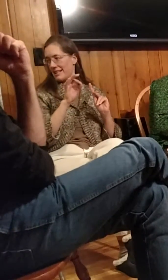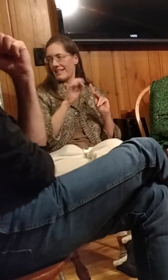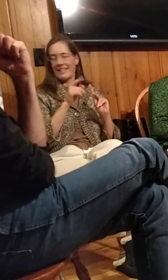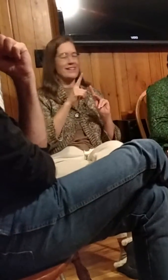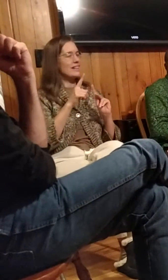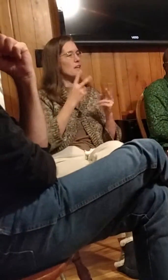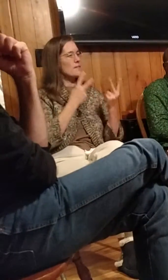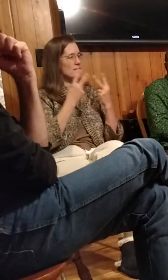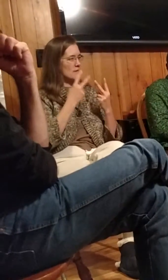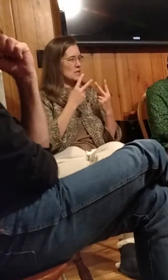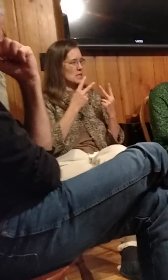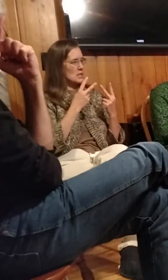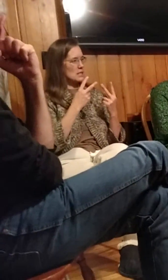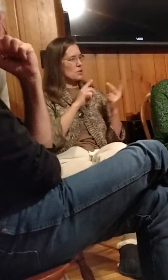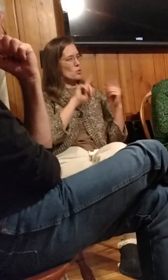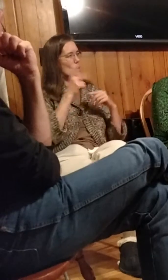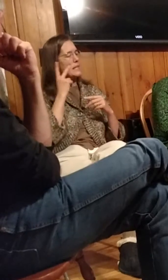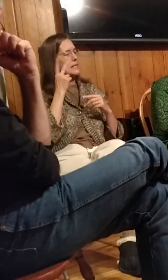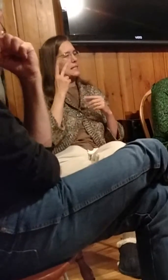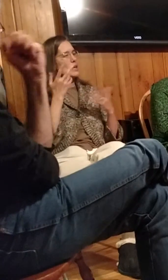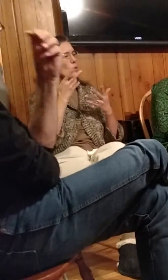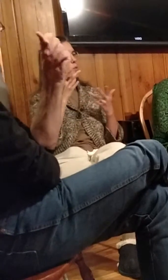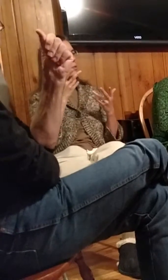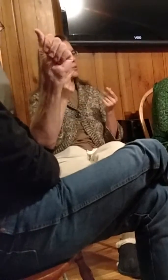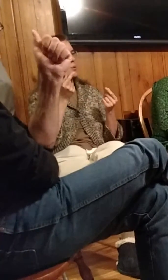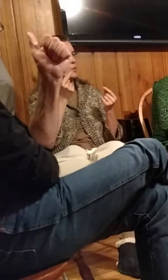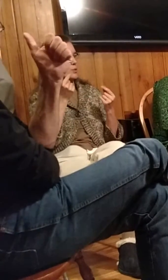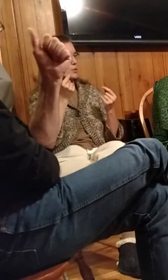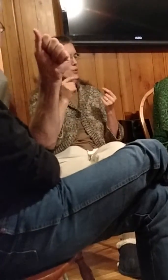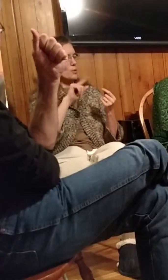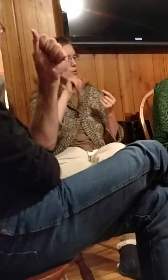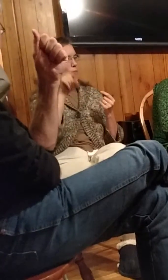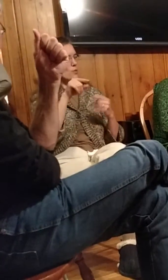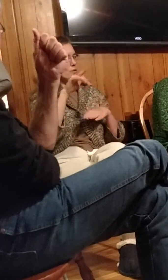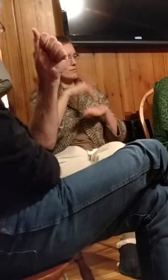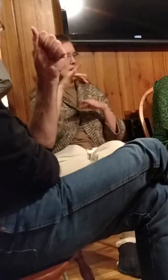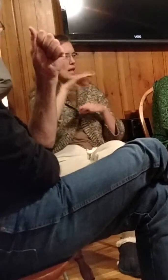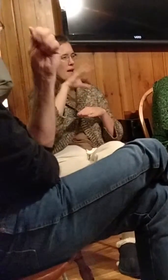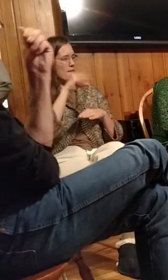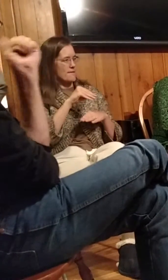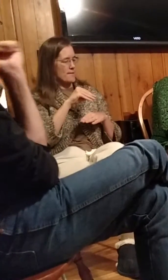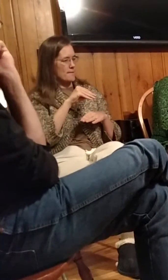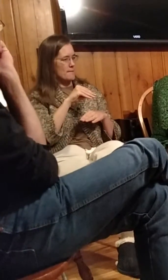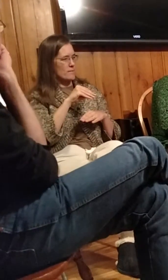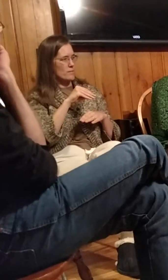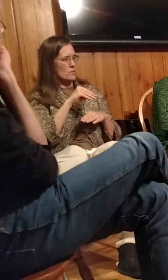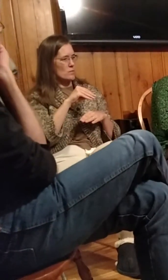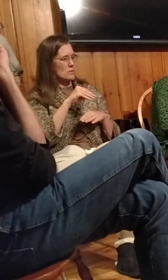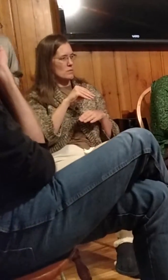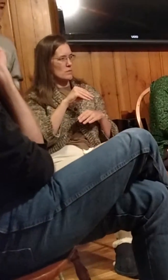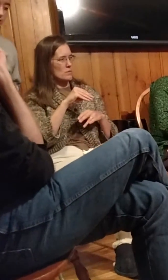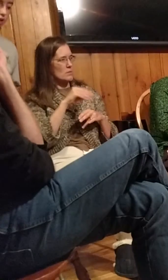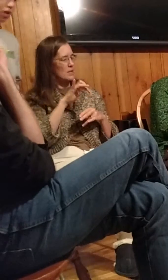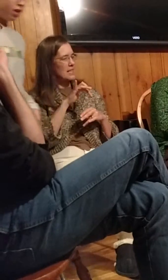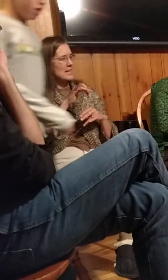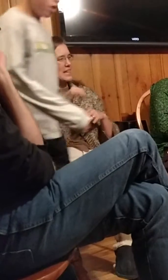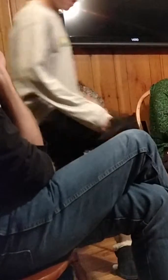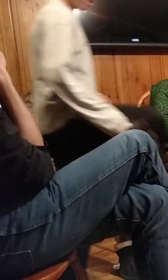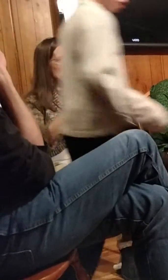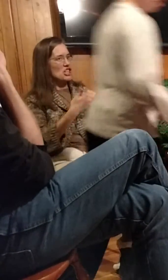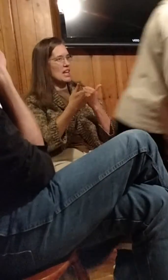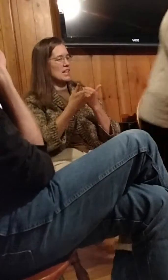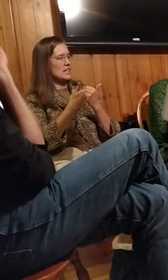good work we are doing in Africa. I've already thrown the challenge to him. I won't call it an invitation, but there's a challenge to say you should get up and